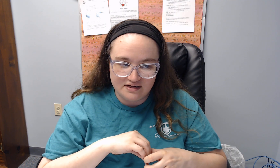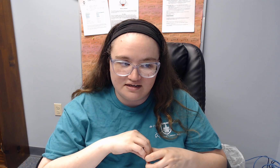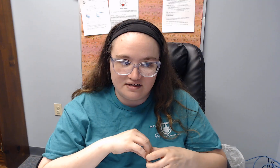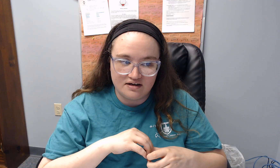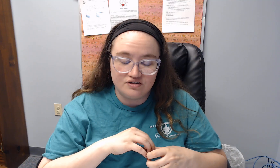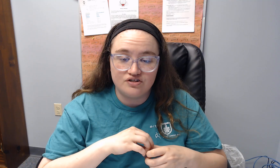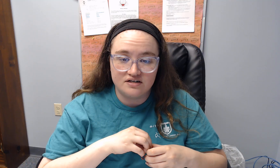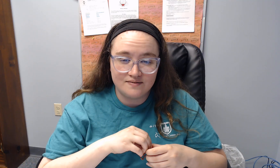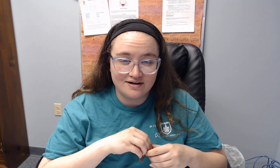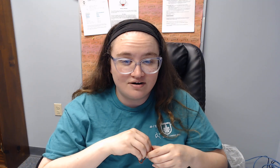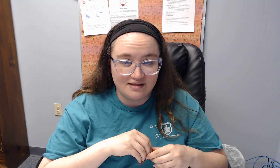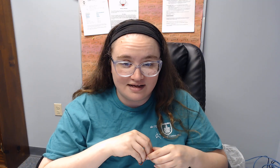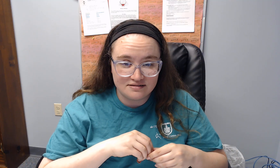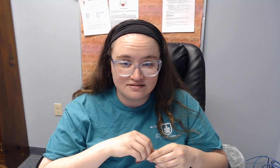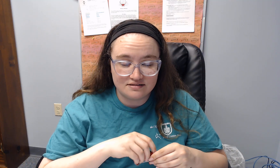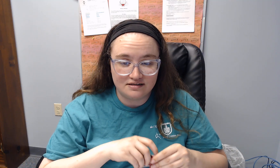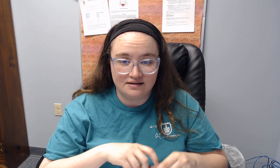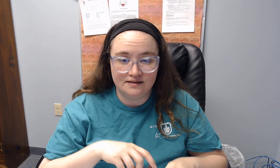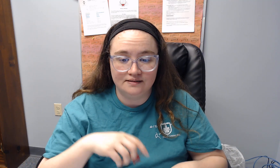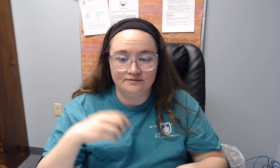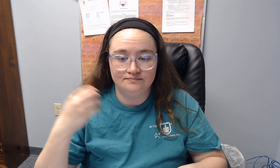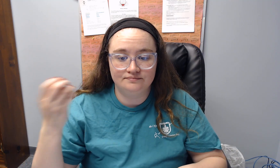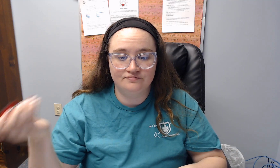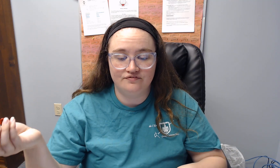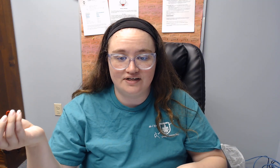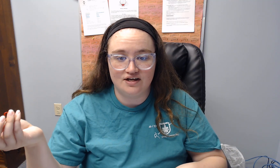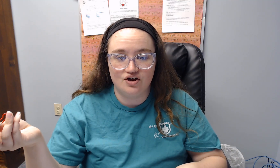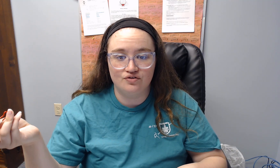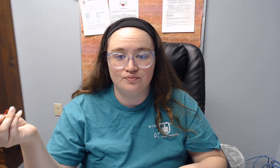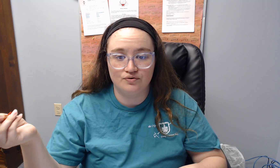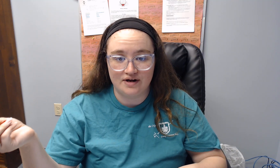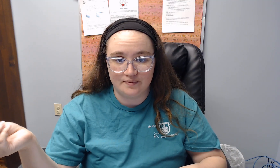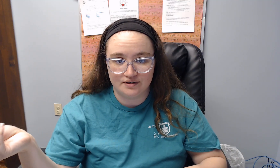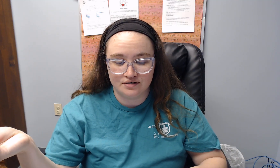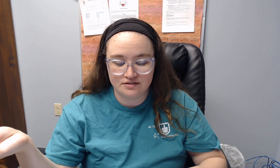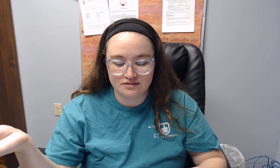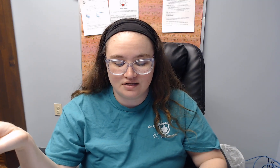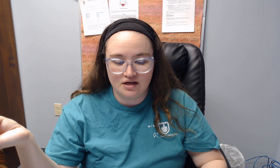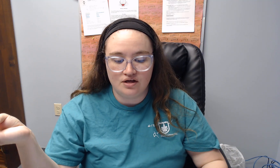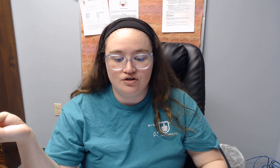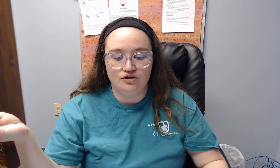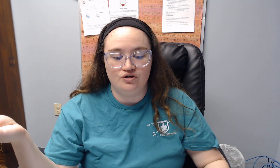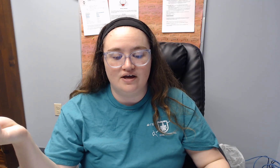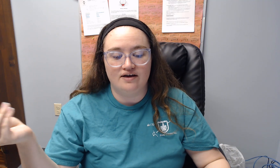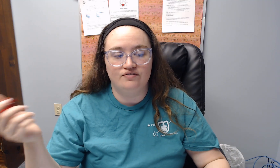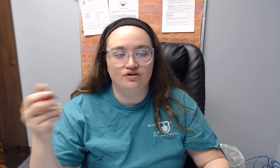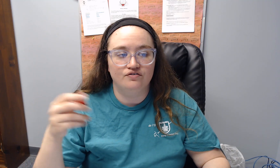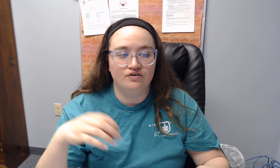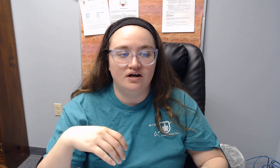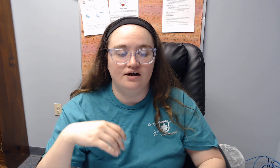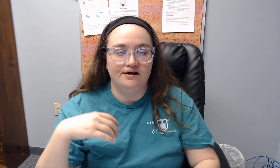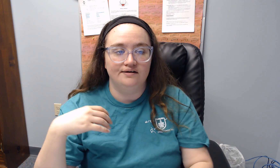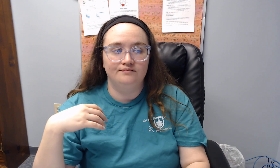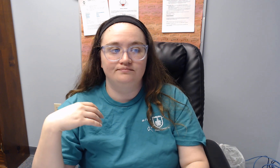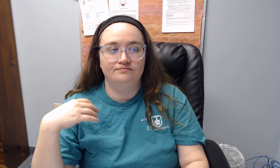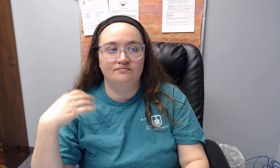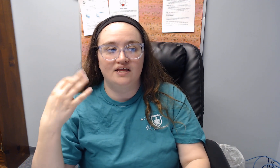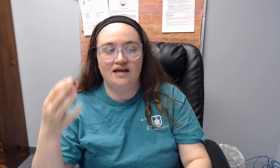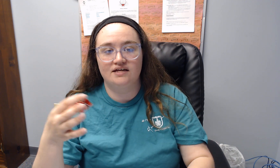We talked about in our last video the parameters. You have your hand